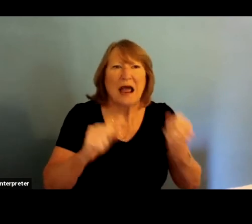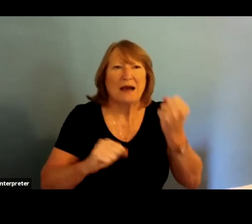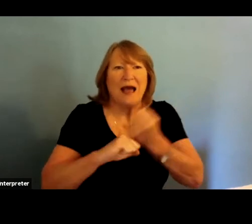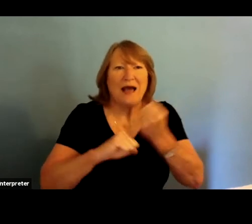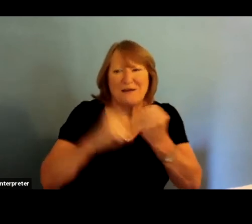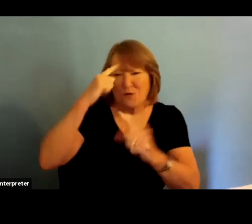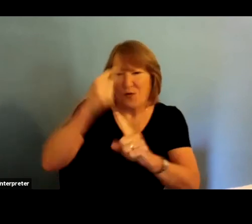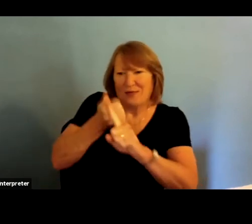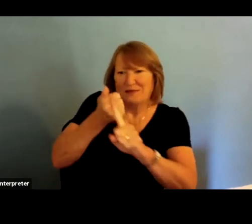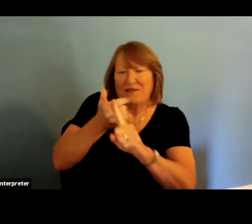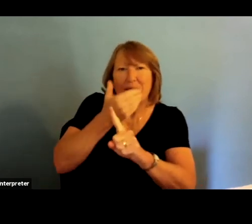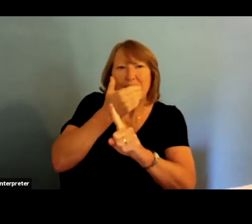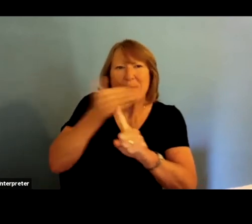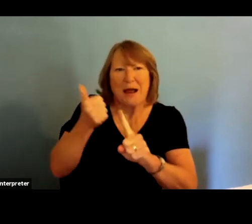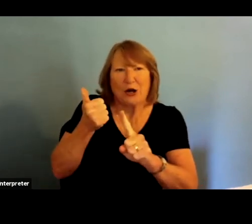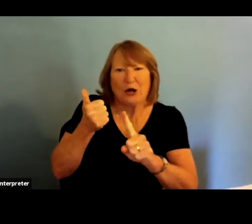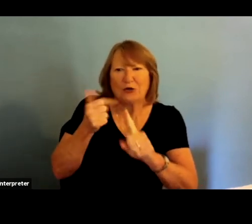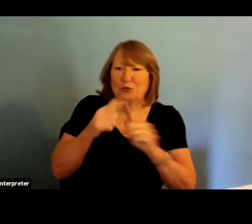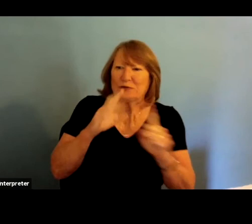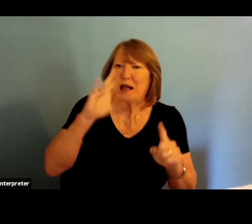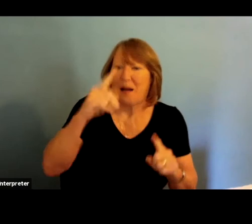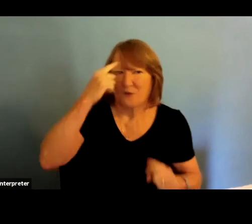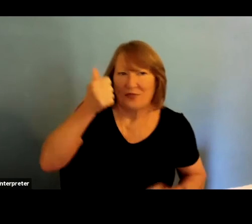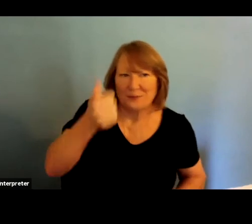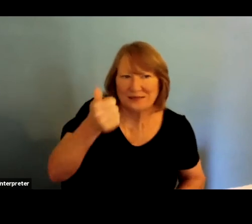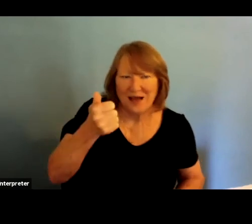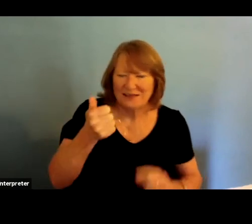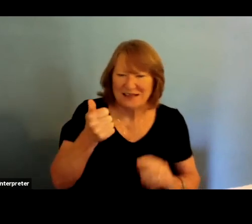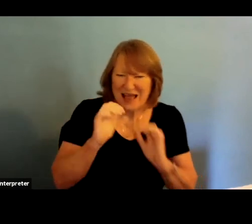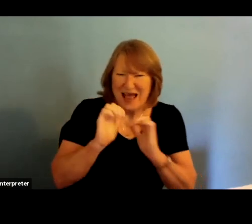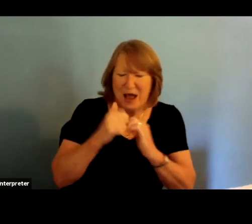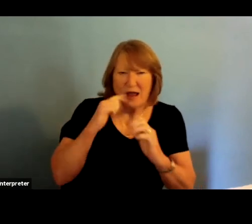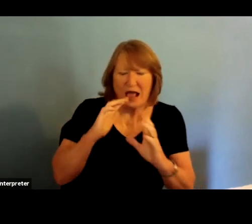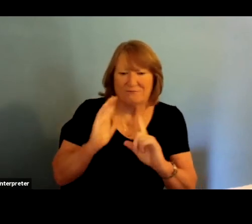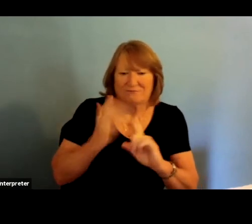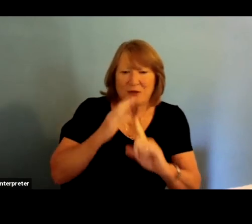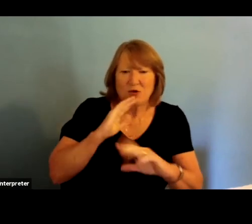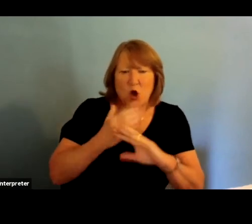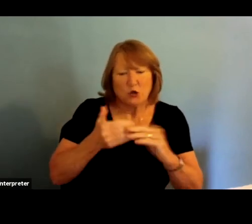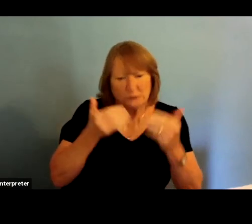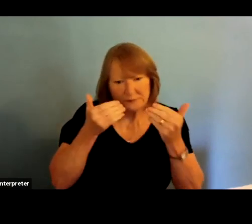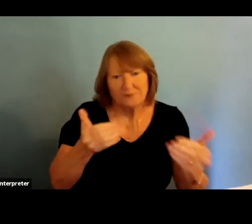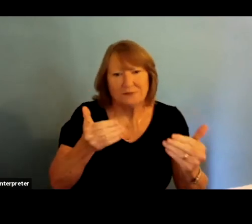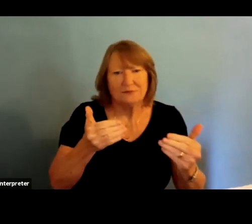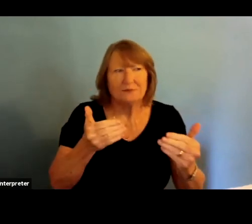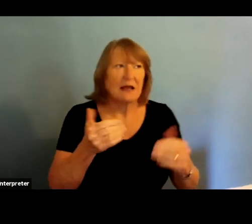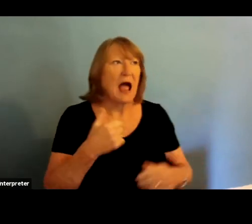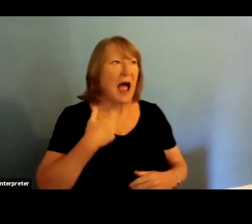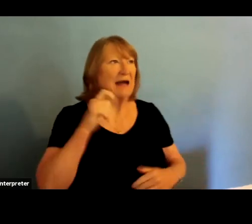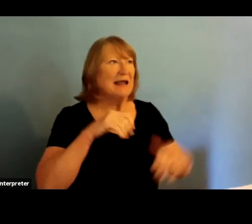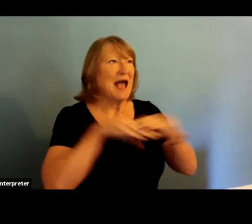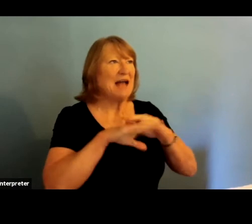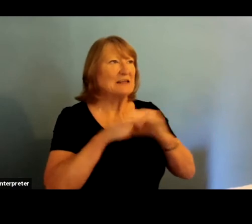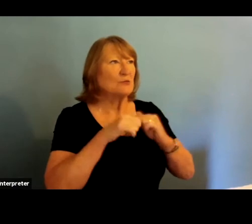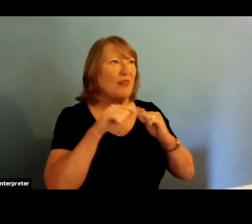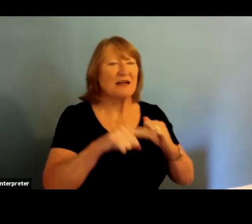you know what you need, just that speaking up and what she should do to say, I need access to this, I need help with